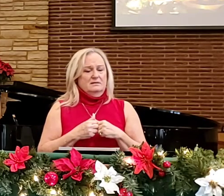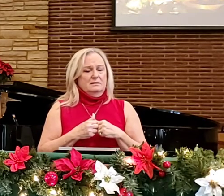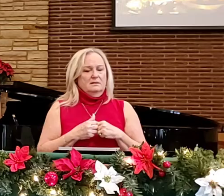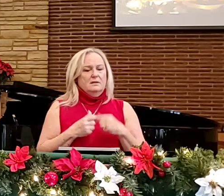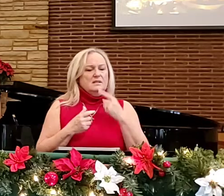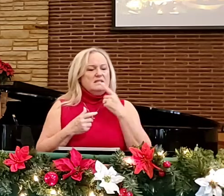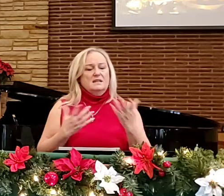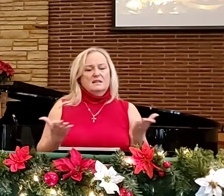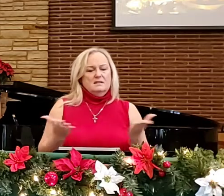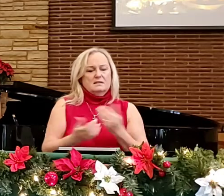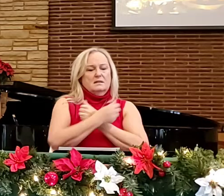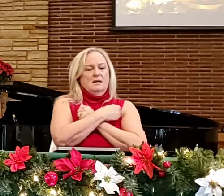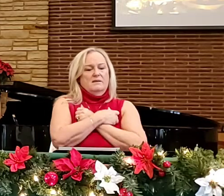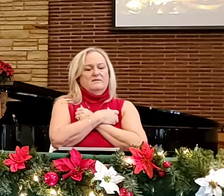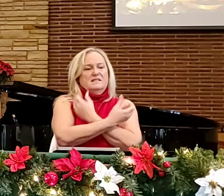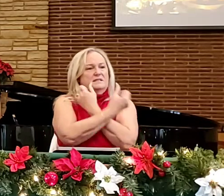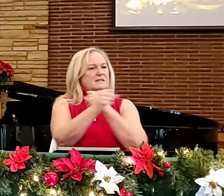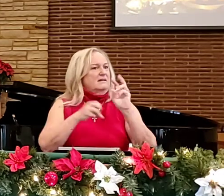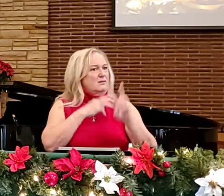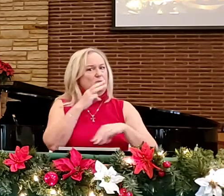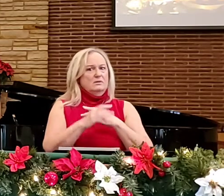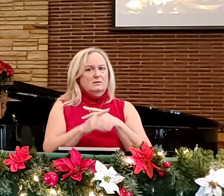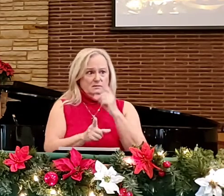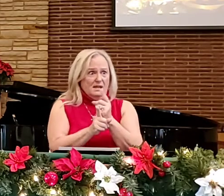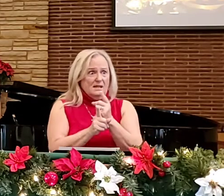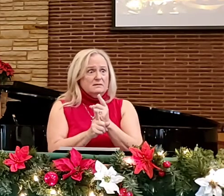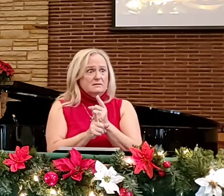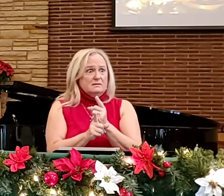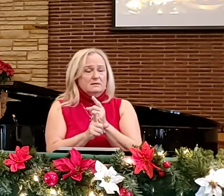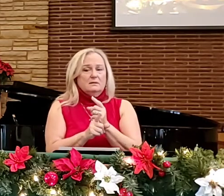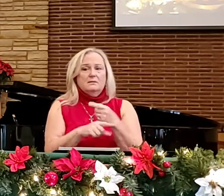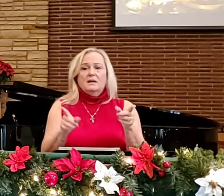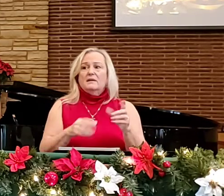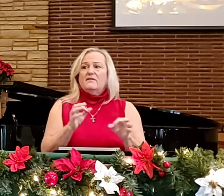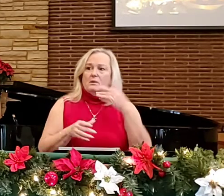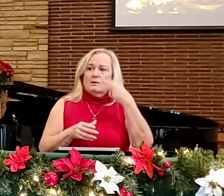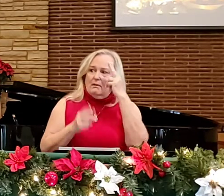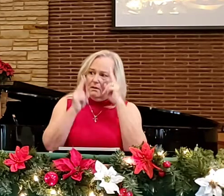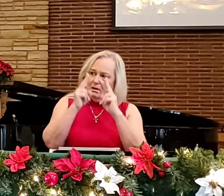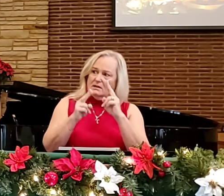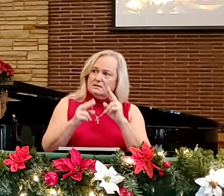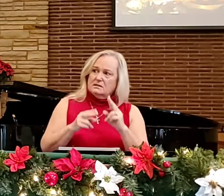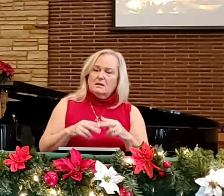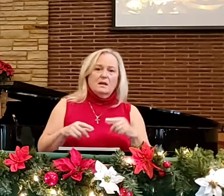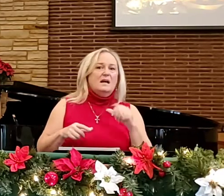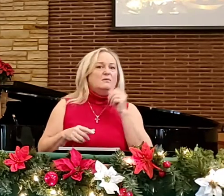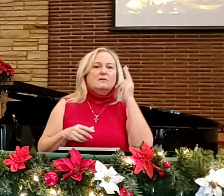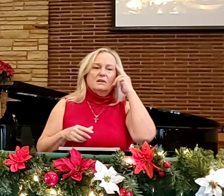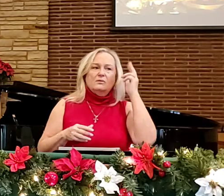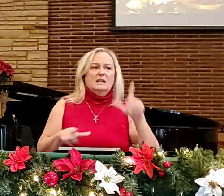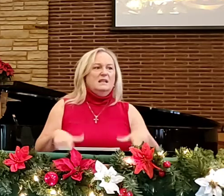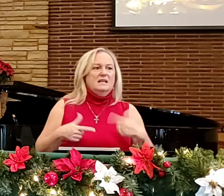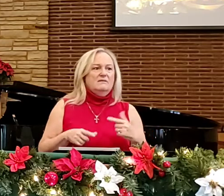We say that this love has saved the world, don't we? But if I were honest, I don't think we live like we believe